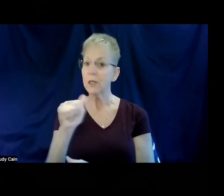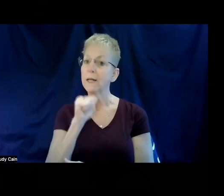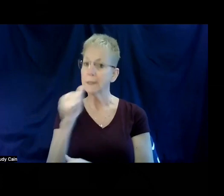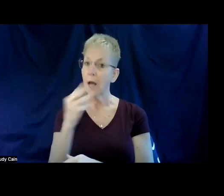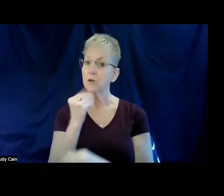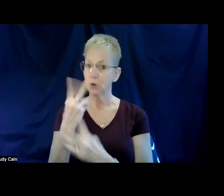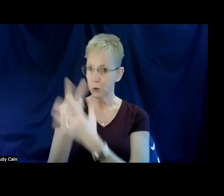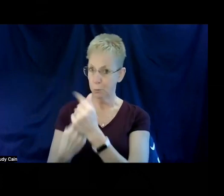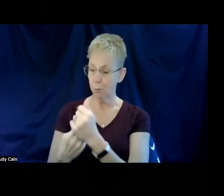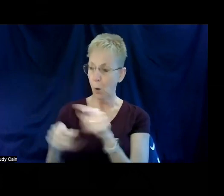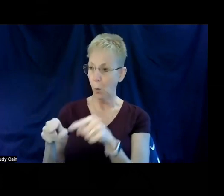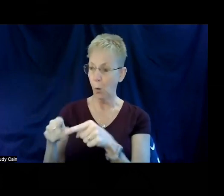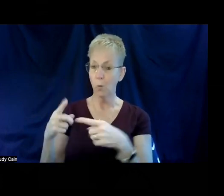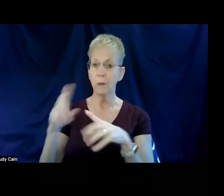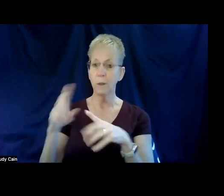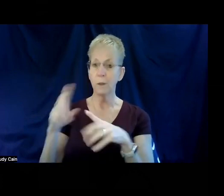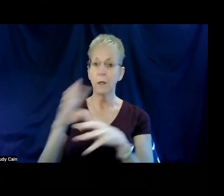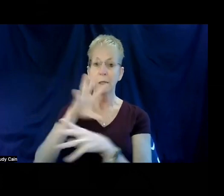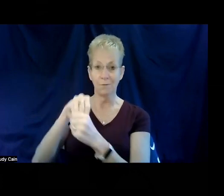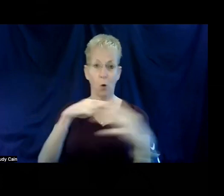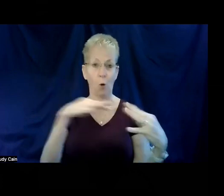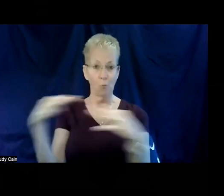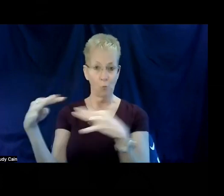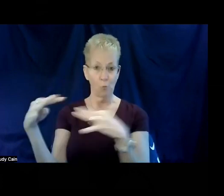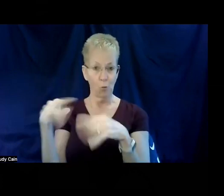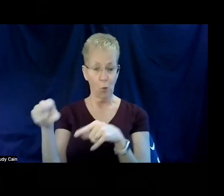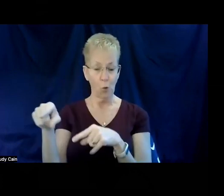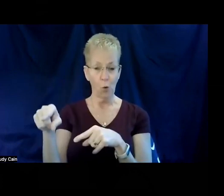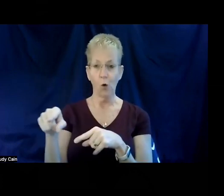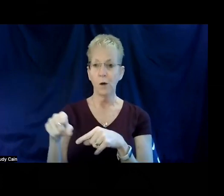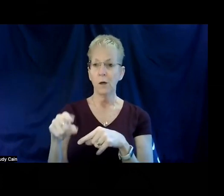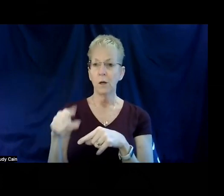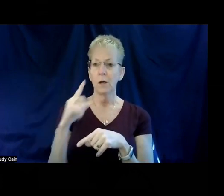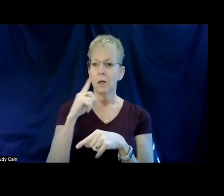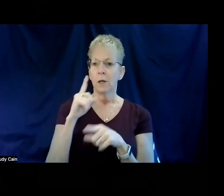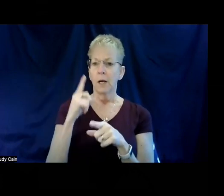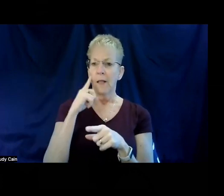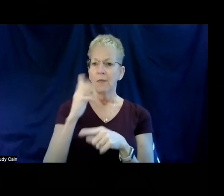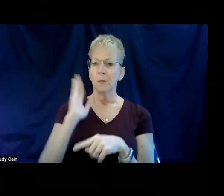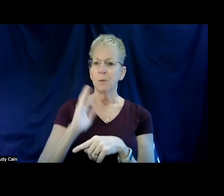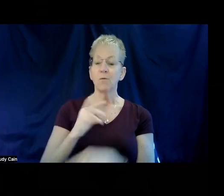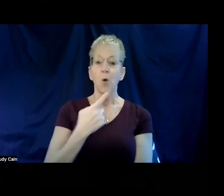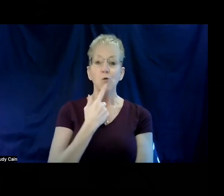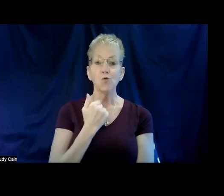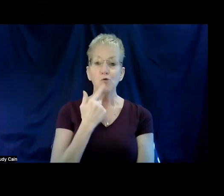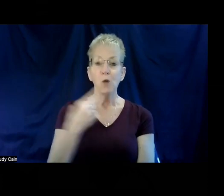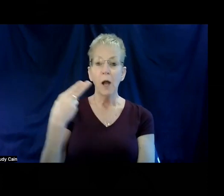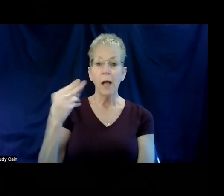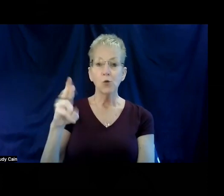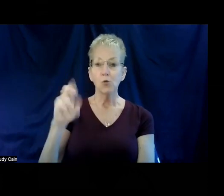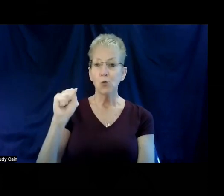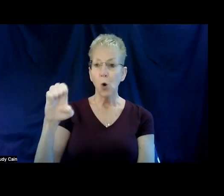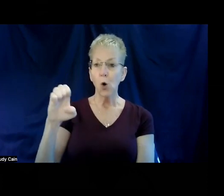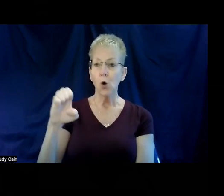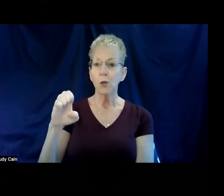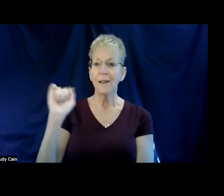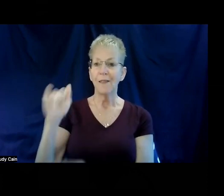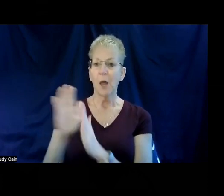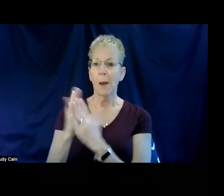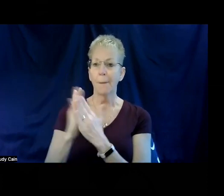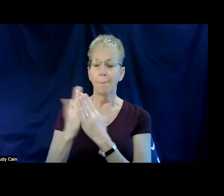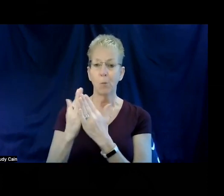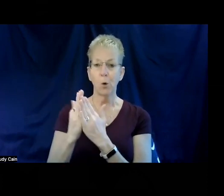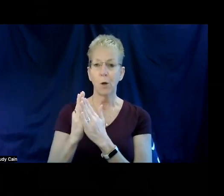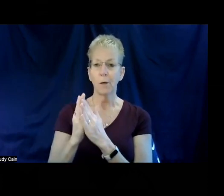effort. And this has been brought up before. The Red Horse is a book that finds Billy